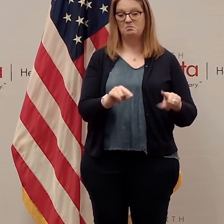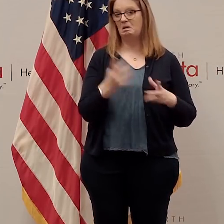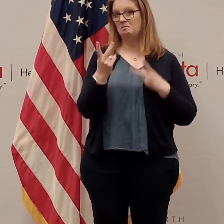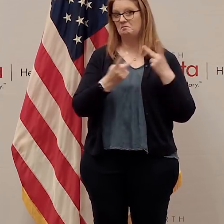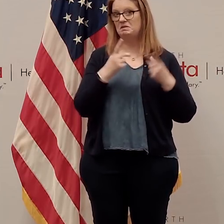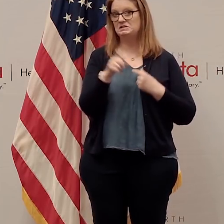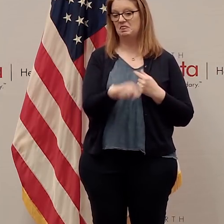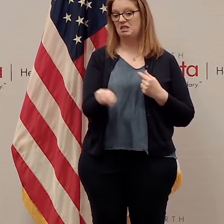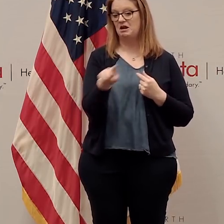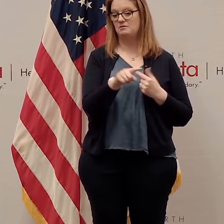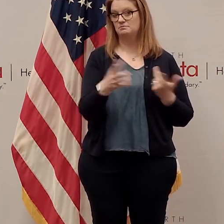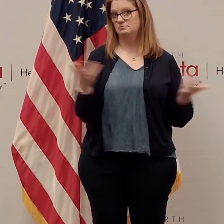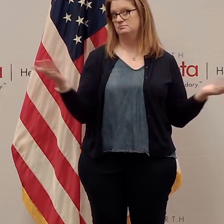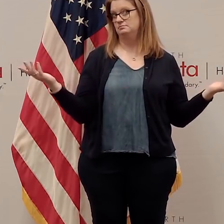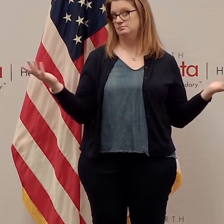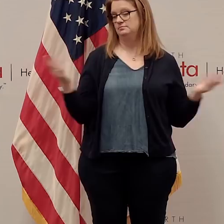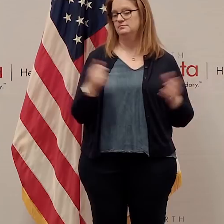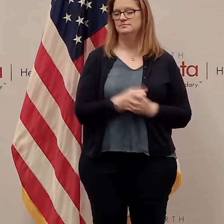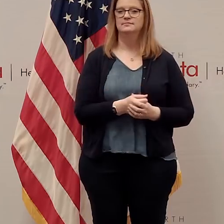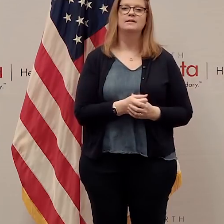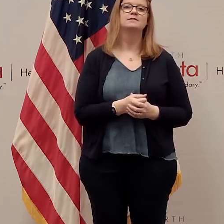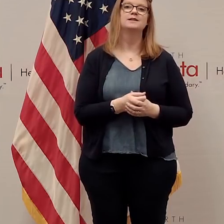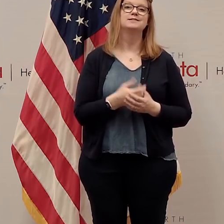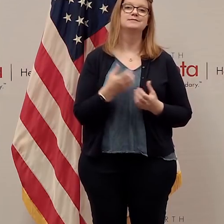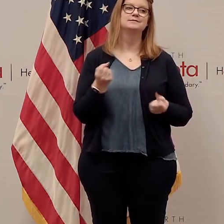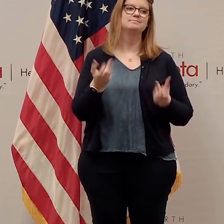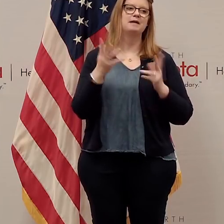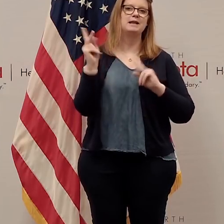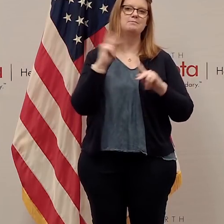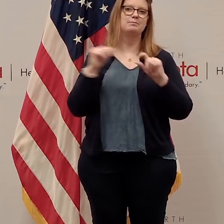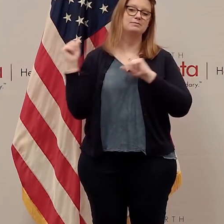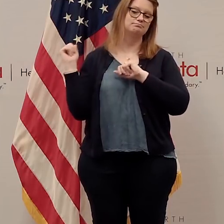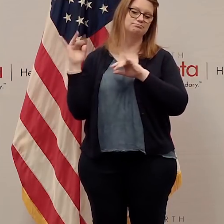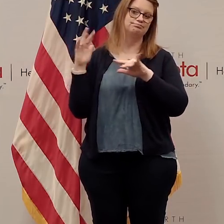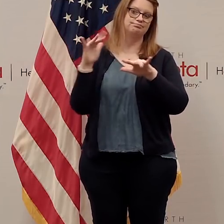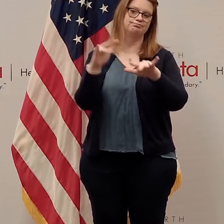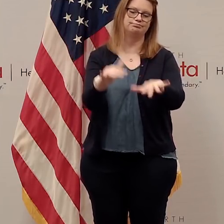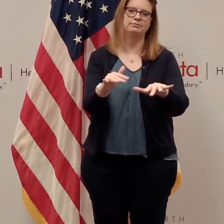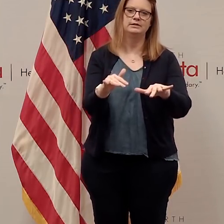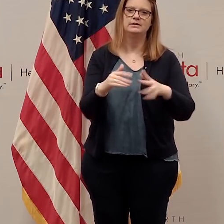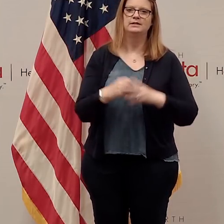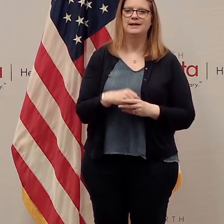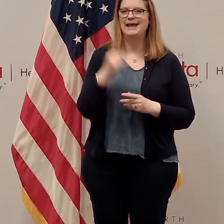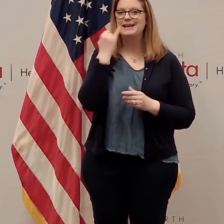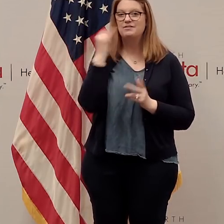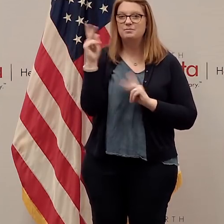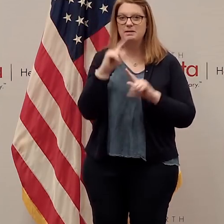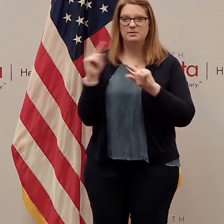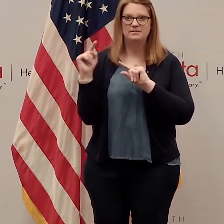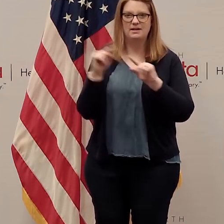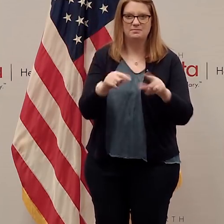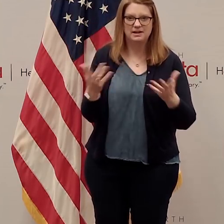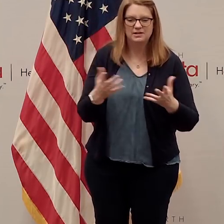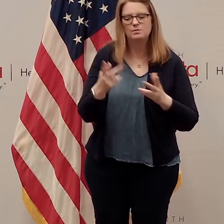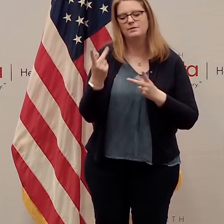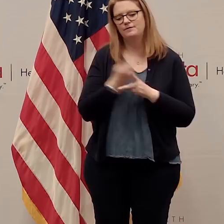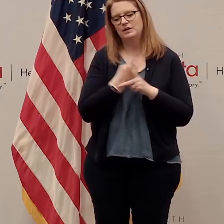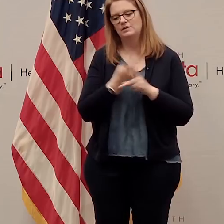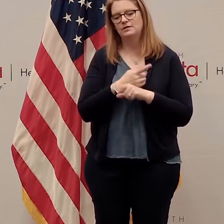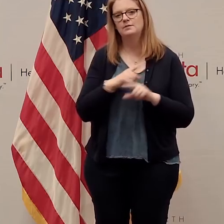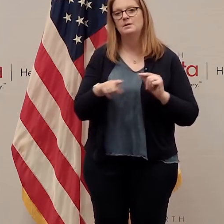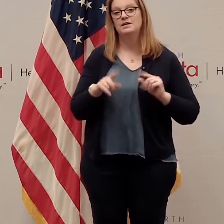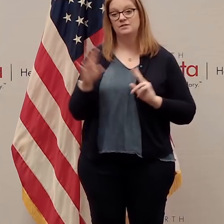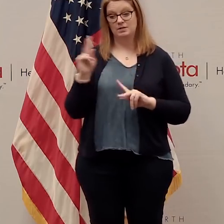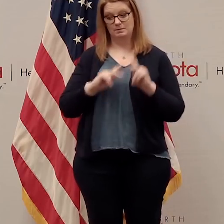could end up having a record number of visitors, and we'll just have to figure out how we manage that this summer, but particularly for those people that are in the